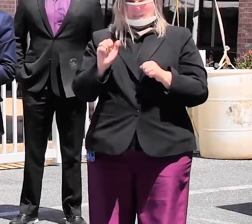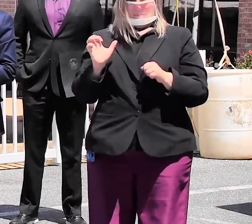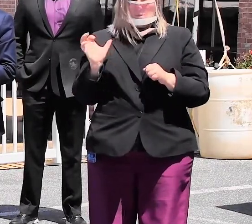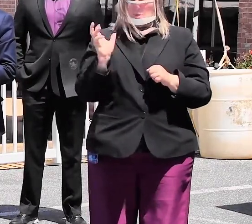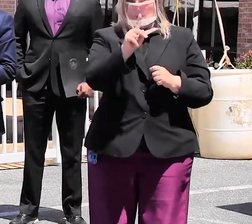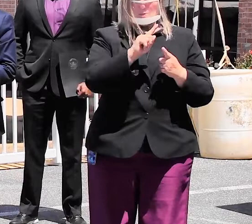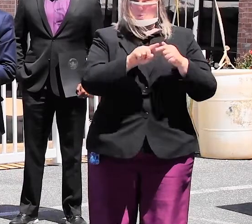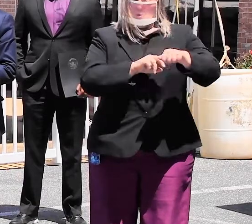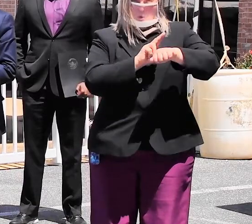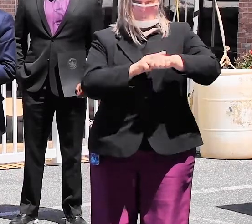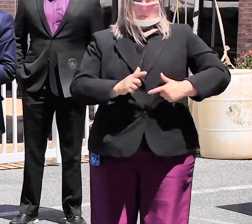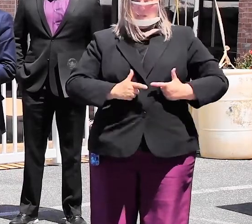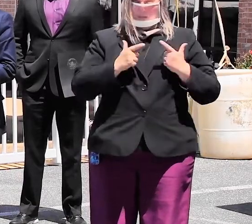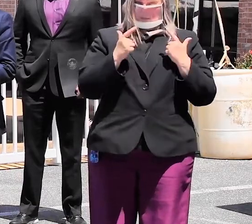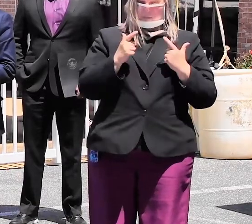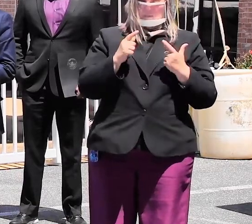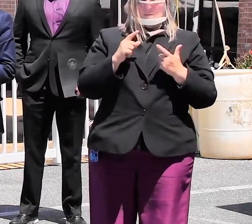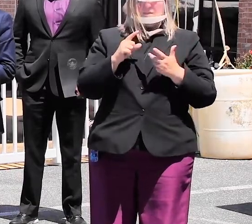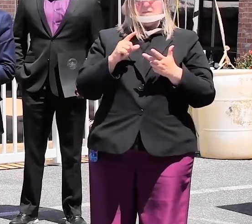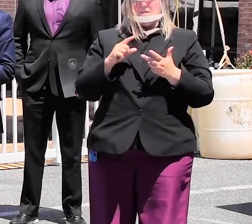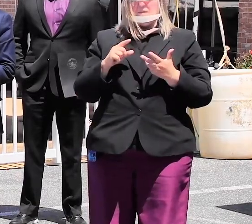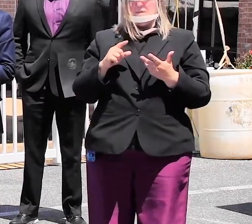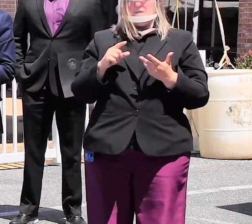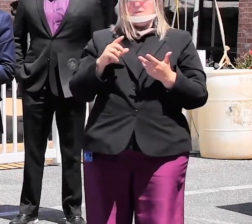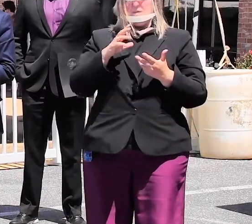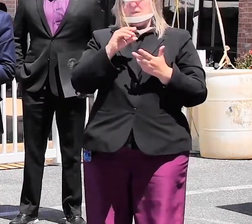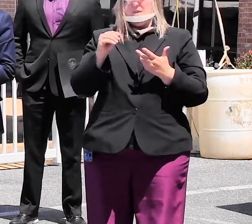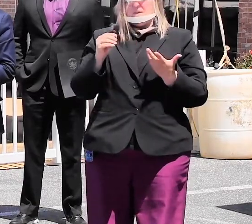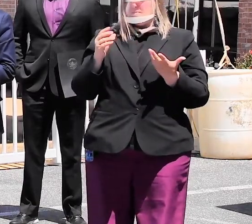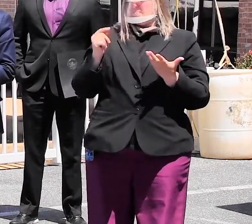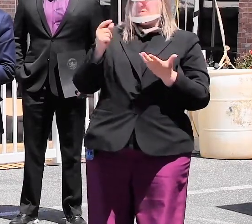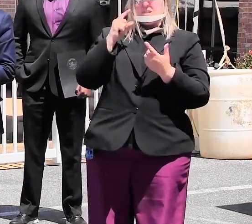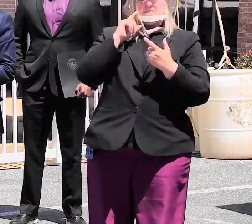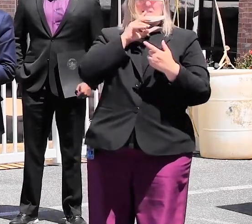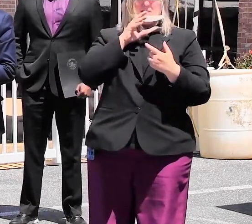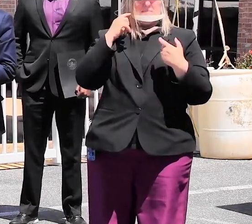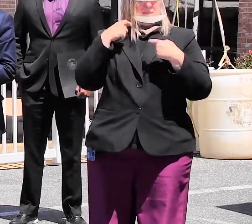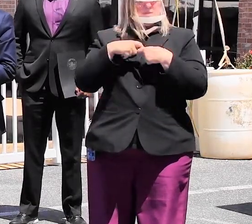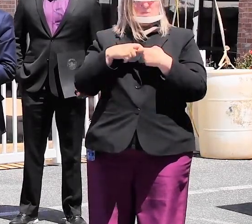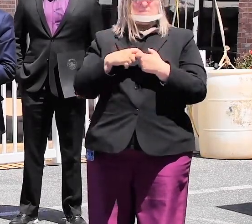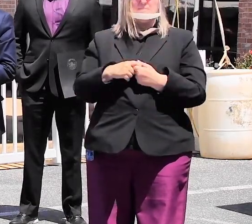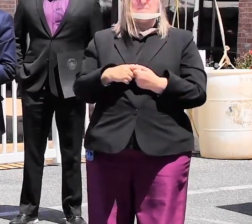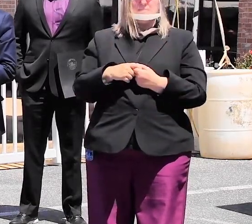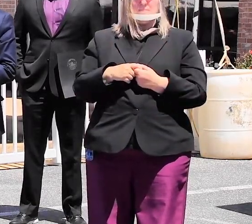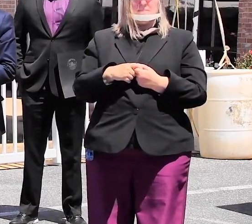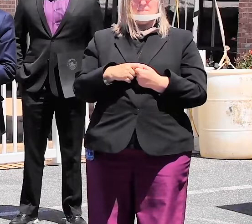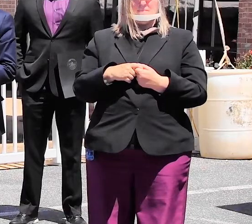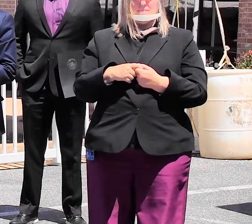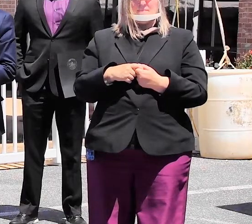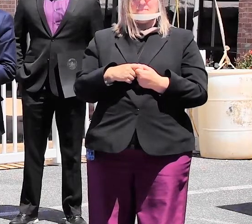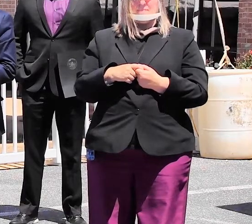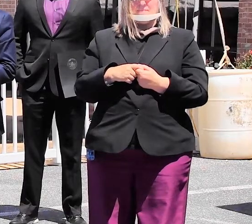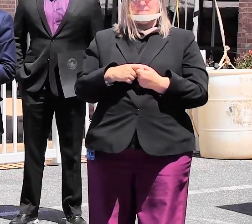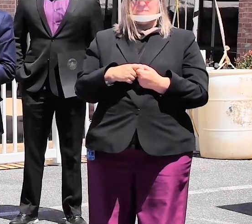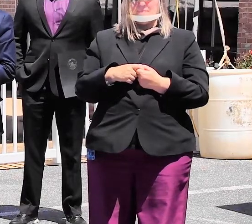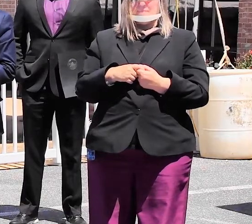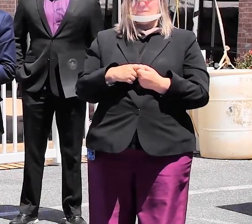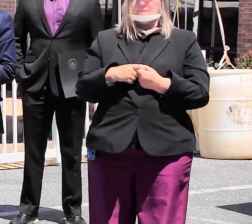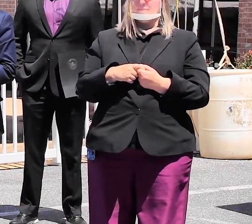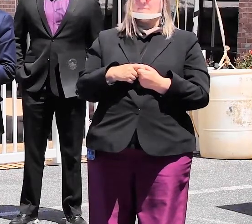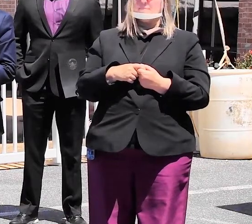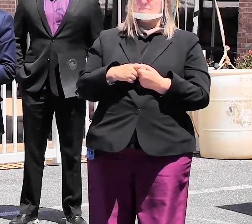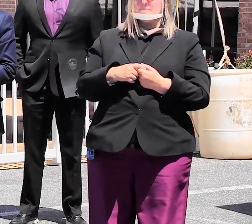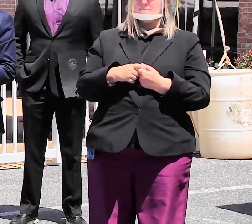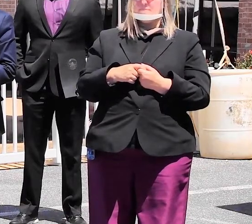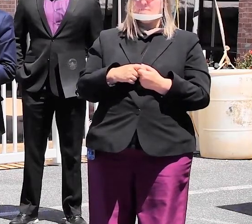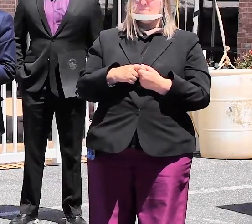life. Durante esta pandemia, nosotros vivimos muchos miedos de perder a una